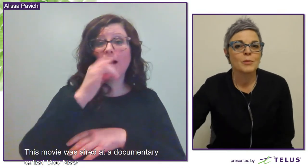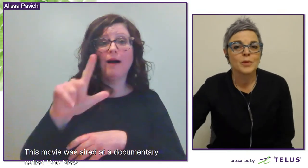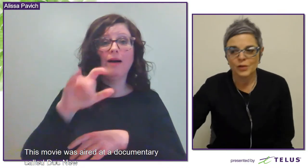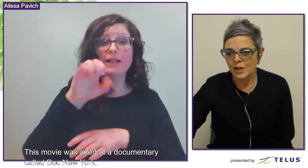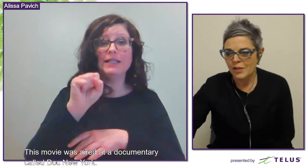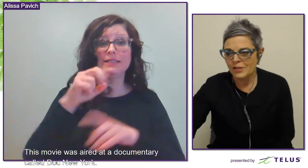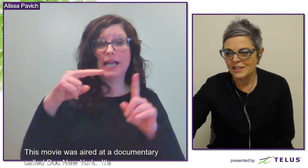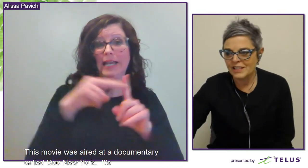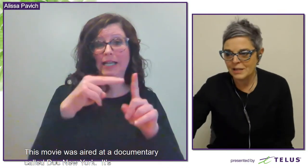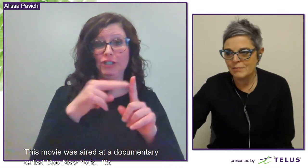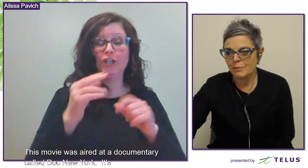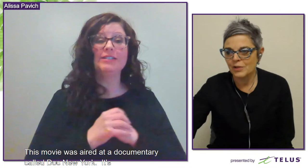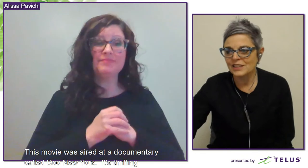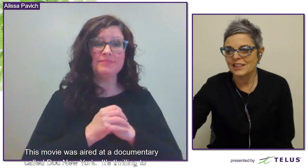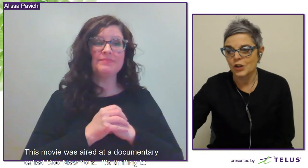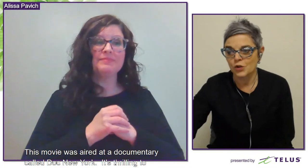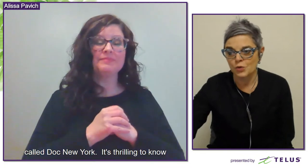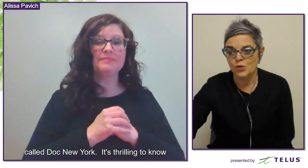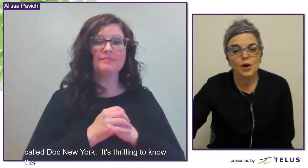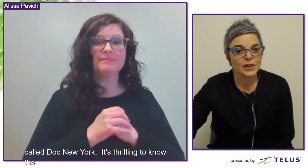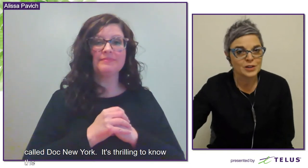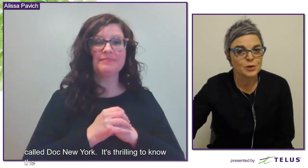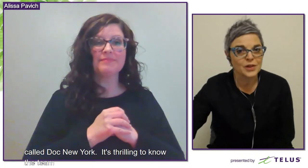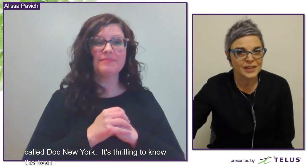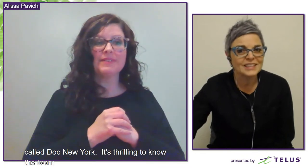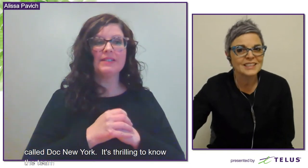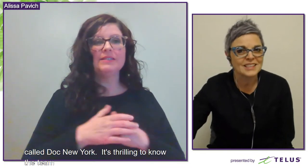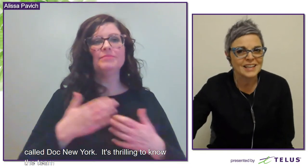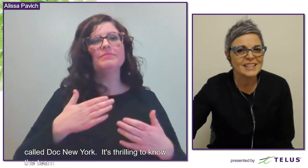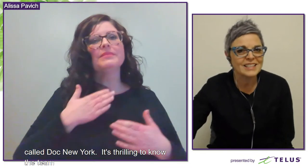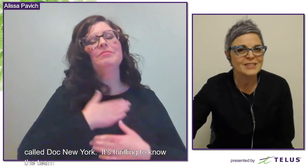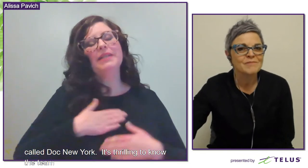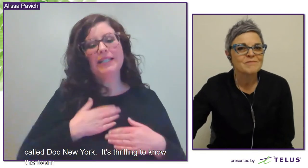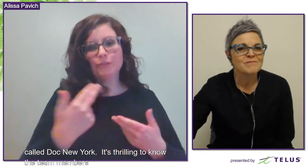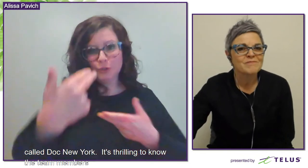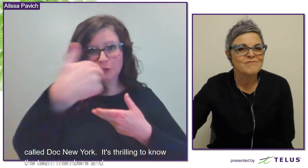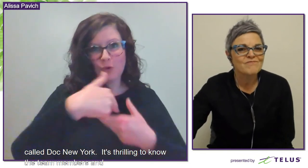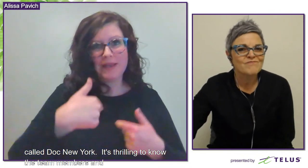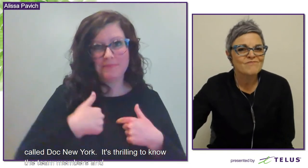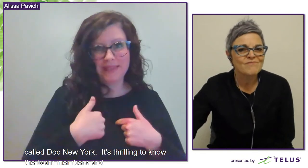that the team members and the crew are here with us tonight.